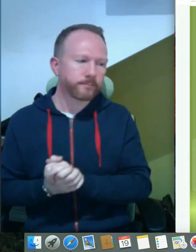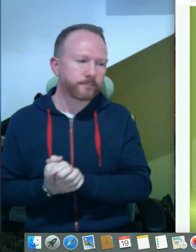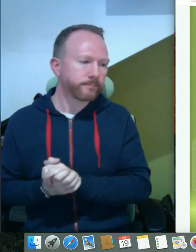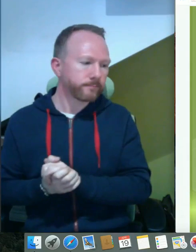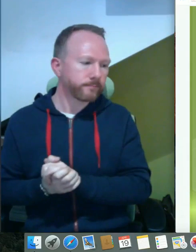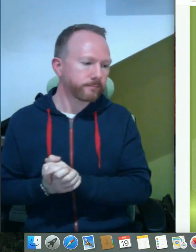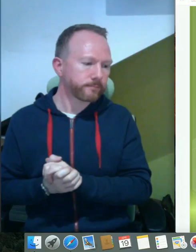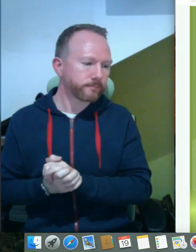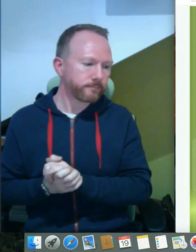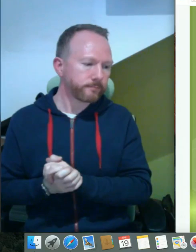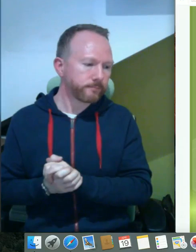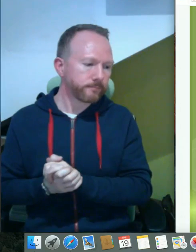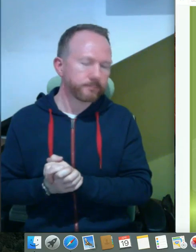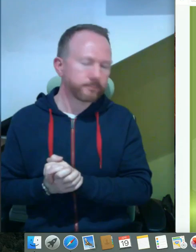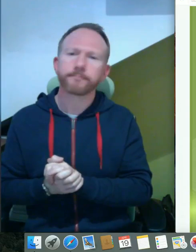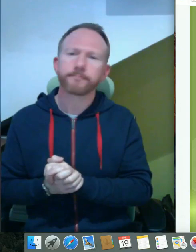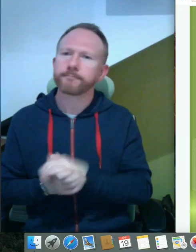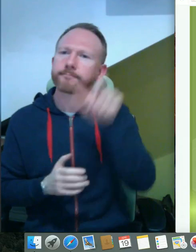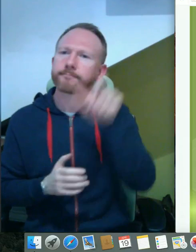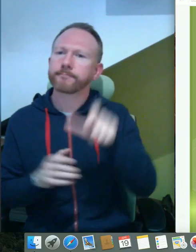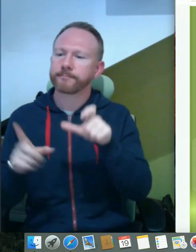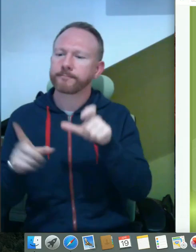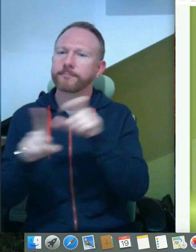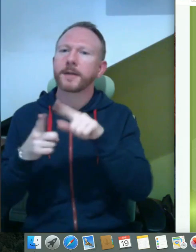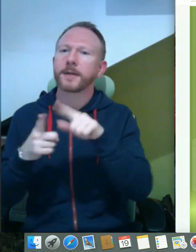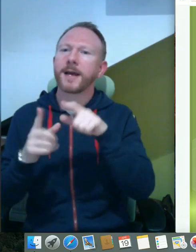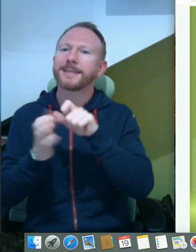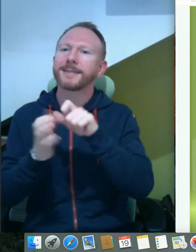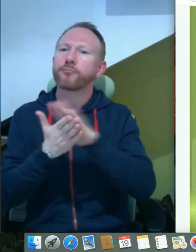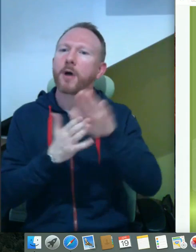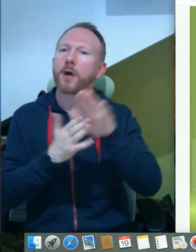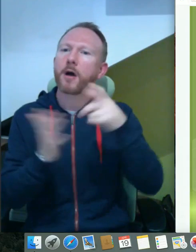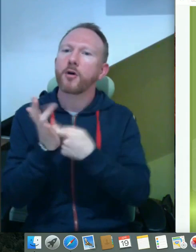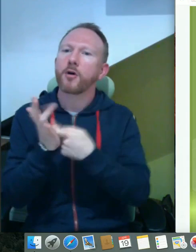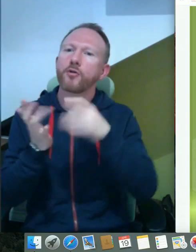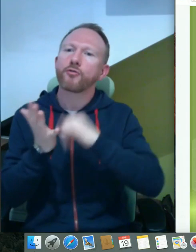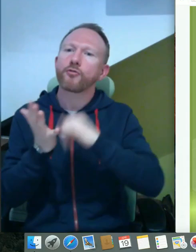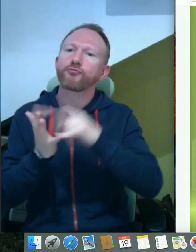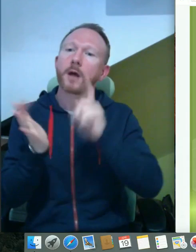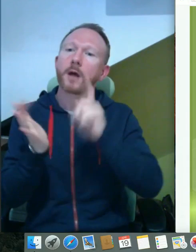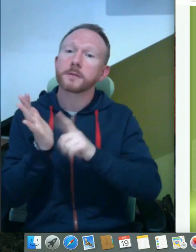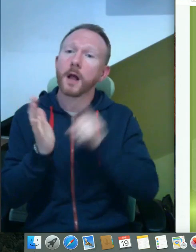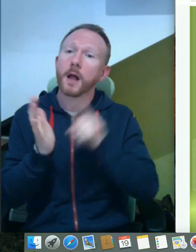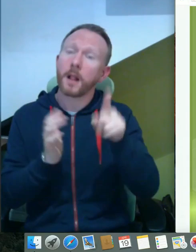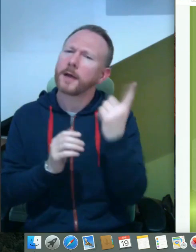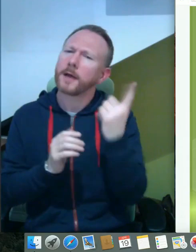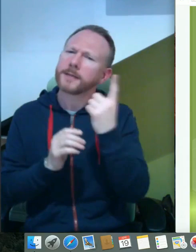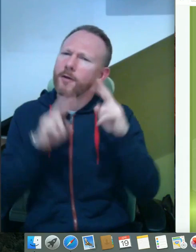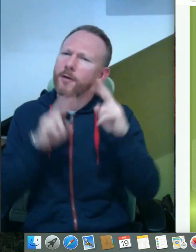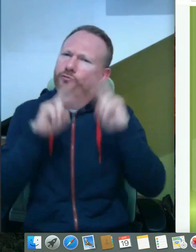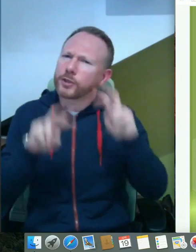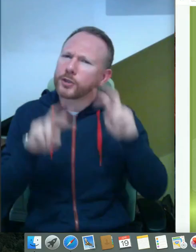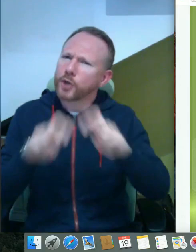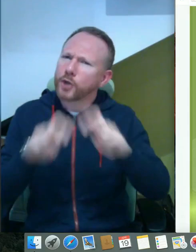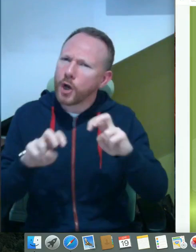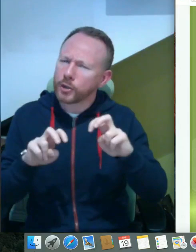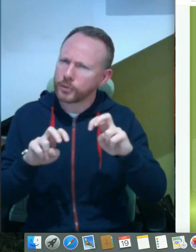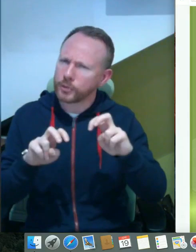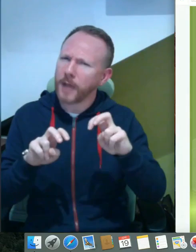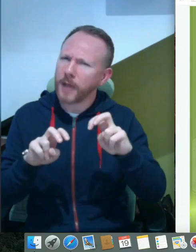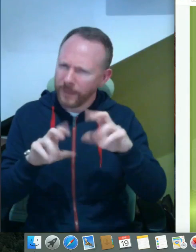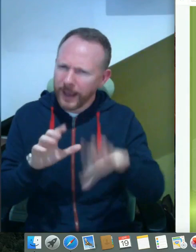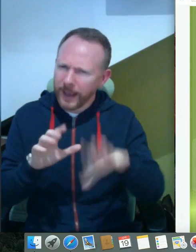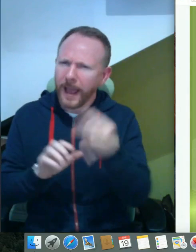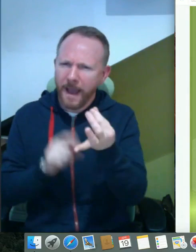that from Deb Russell's research, I think there is some kind of evidence to suggest